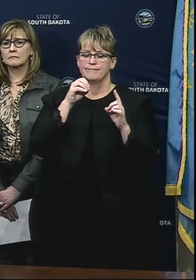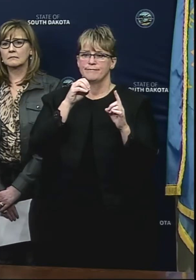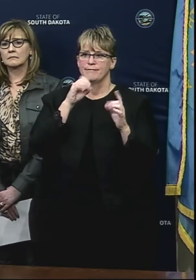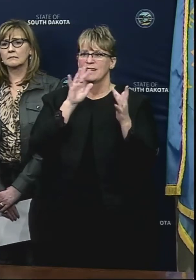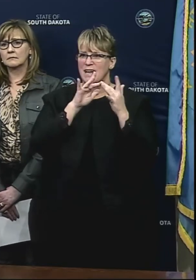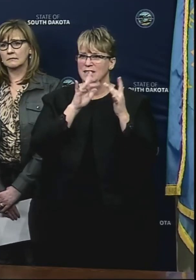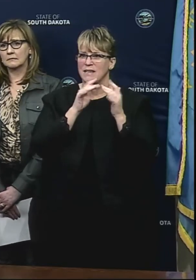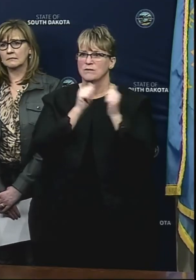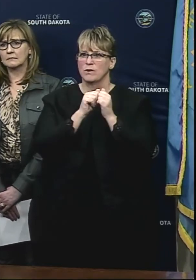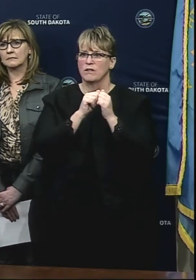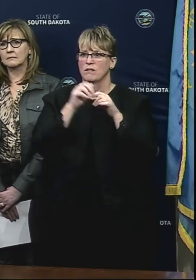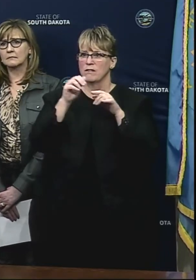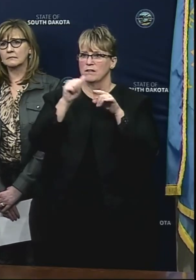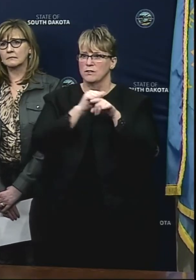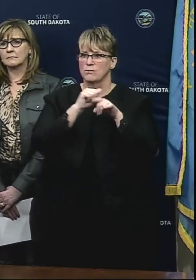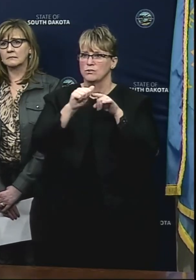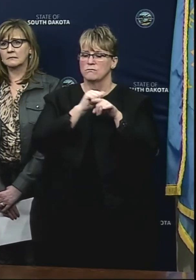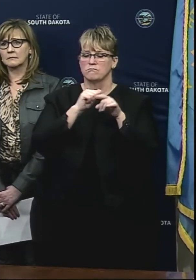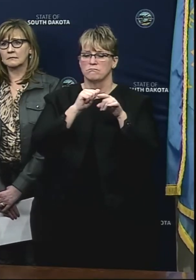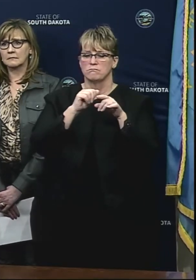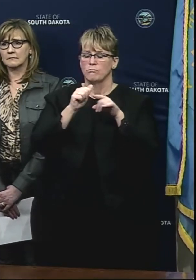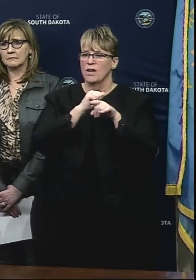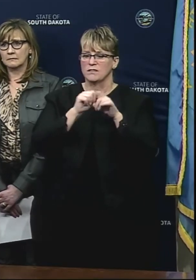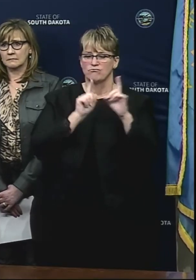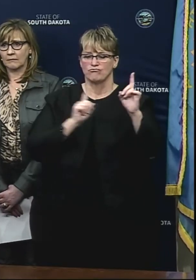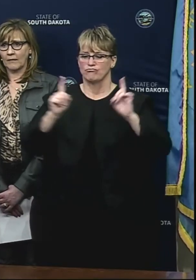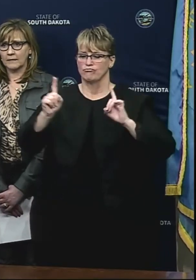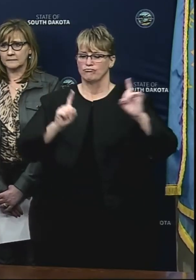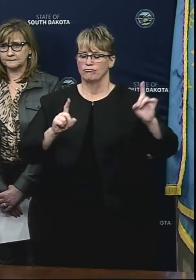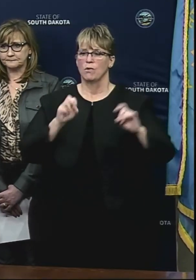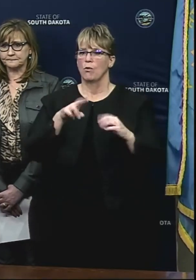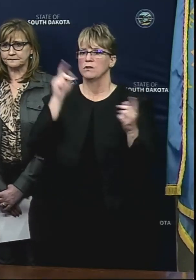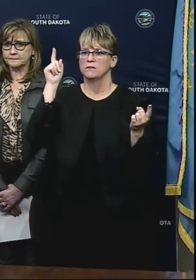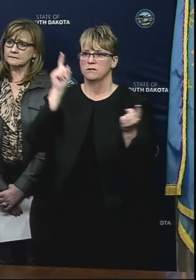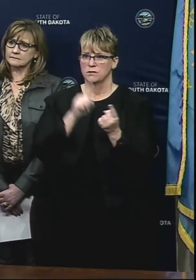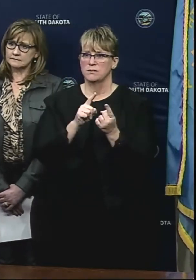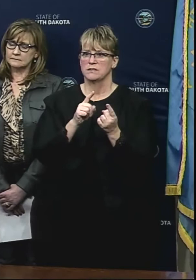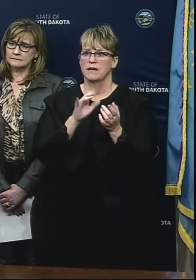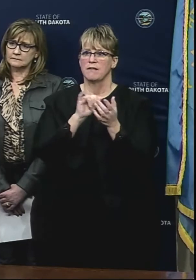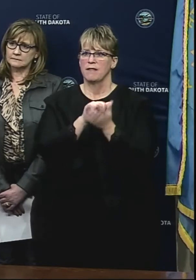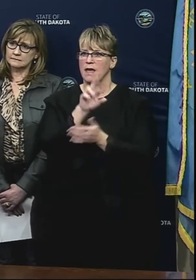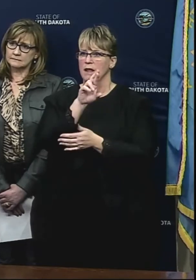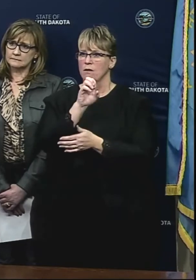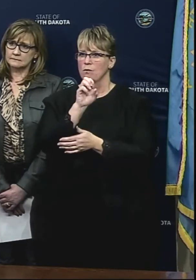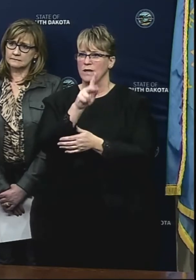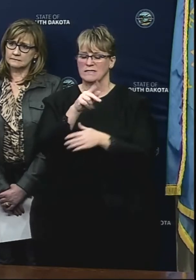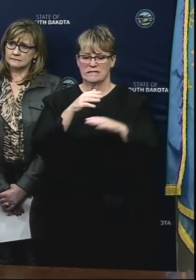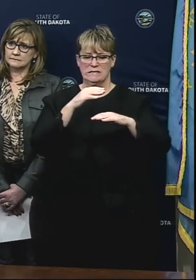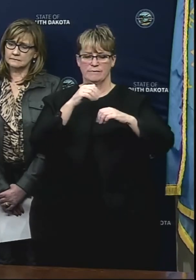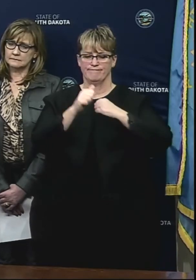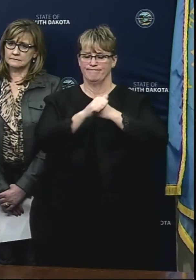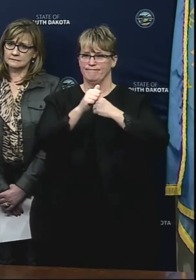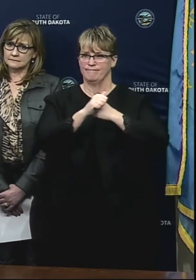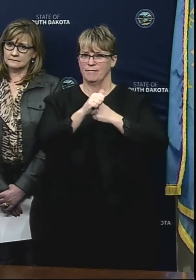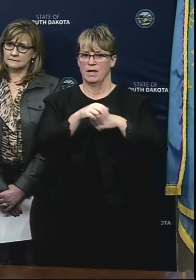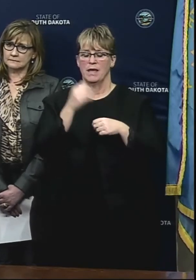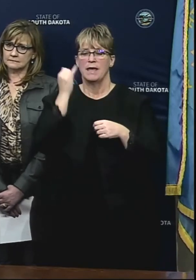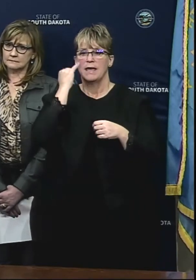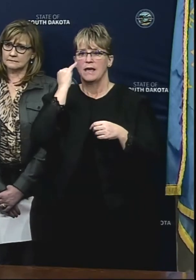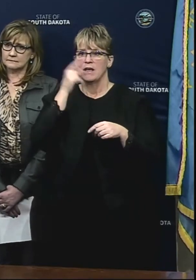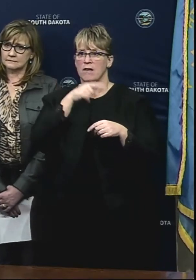distancing and making sure that you're minimizing or decreasing that risk or the likelihood of